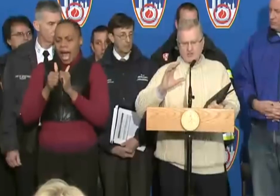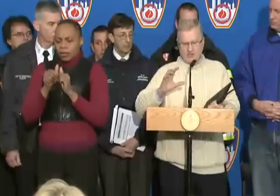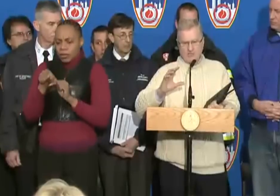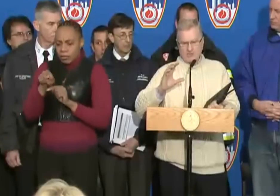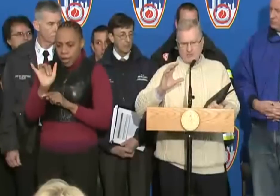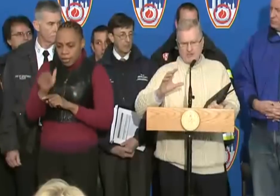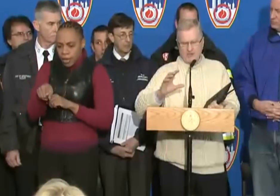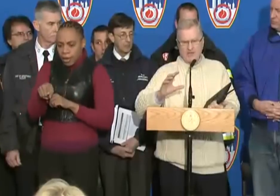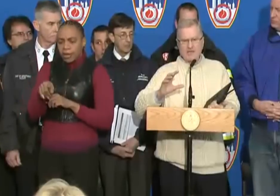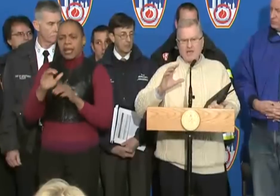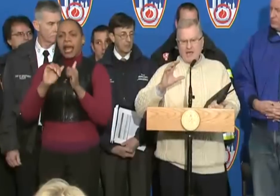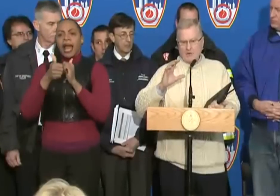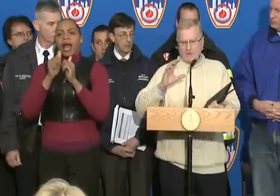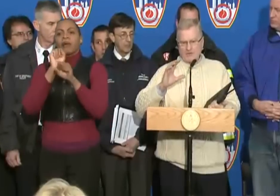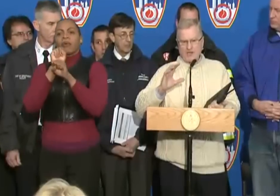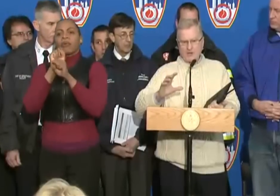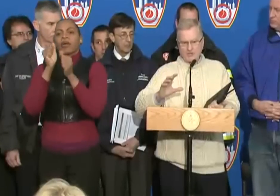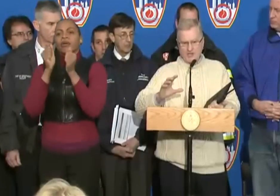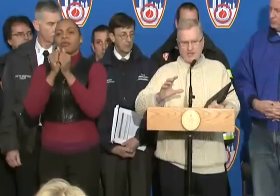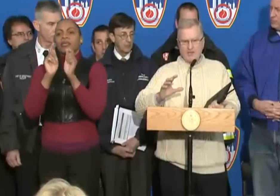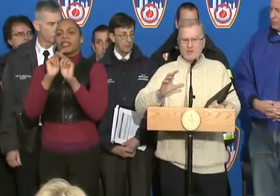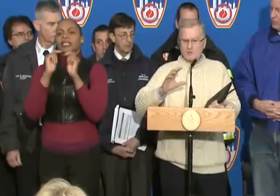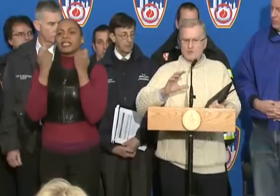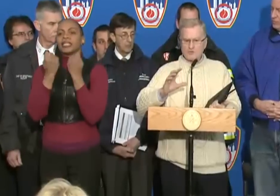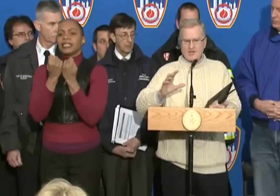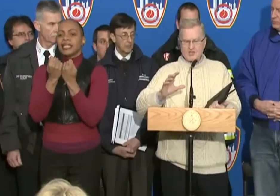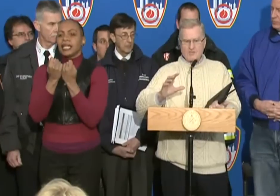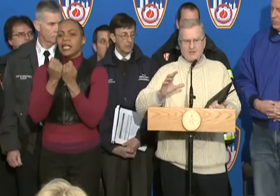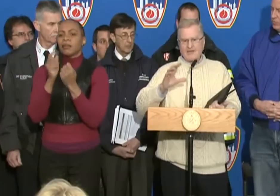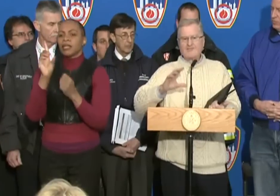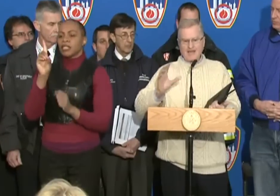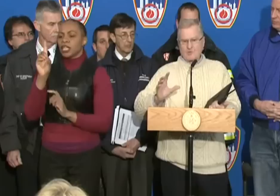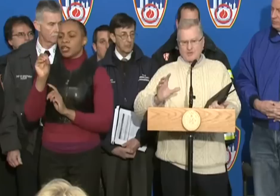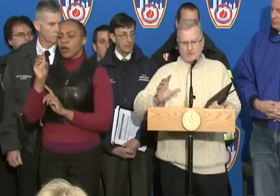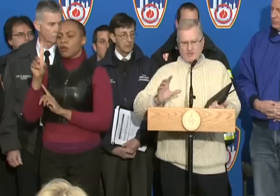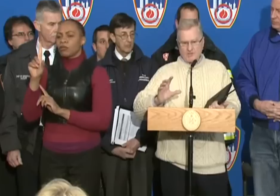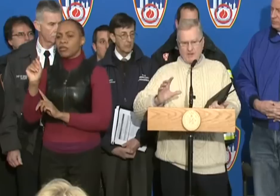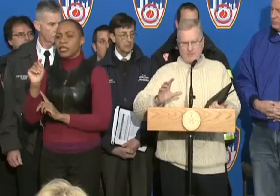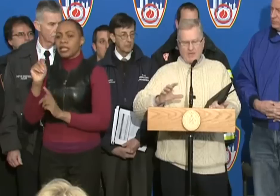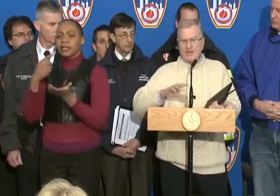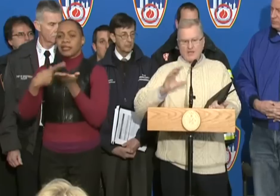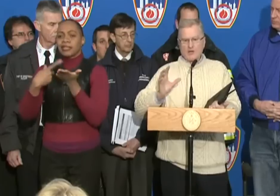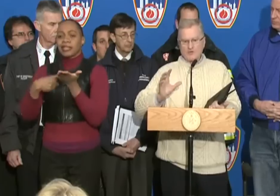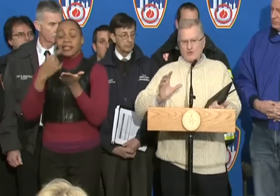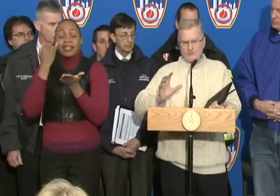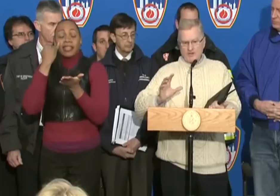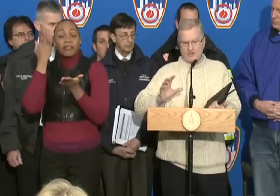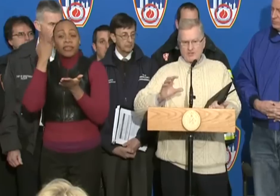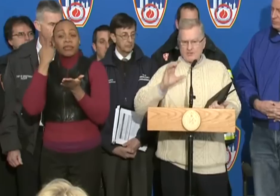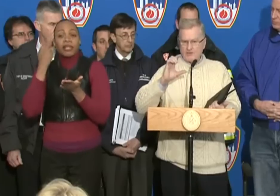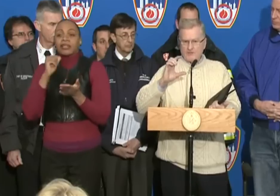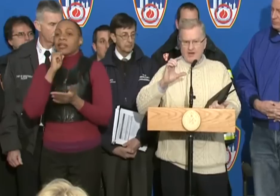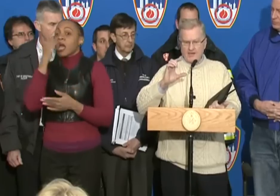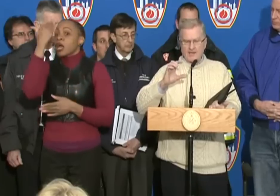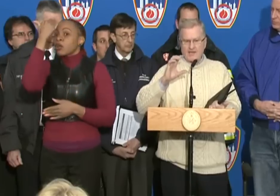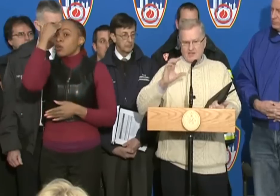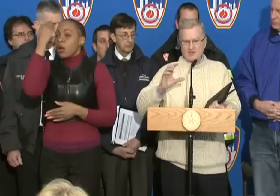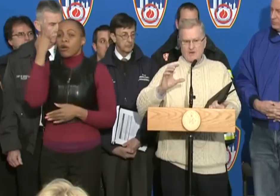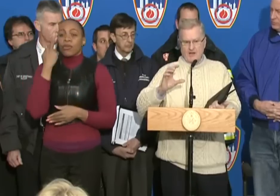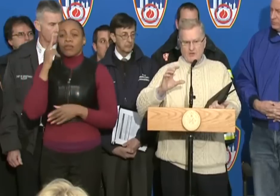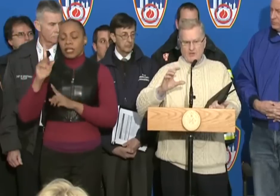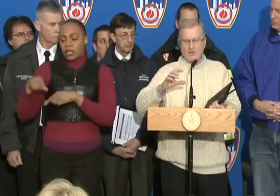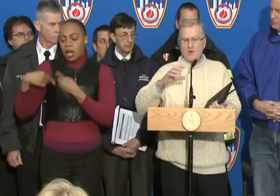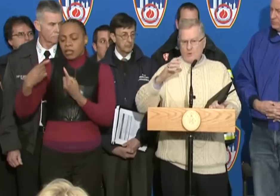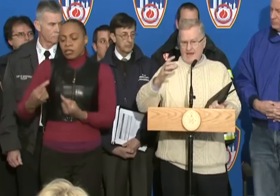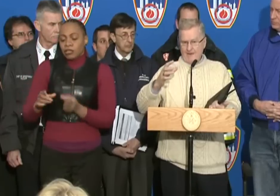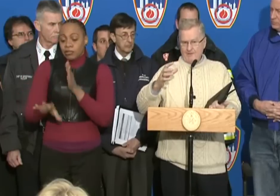work as a team with the PD and with DOT to address something if that's what the reason may be? You don't know the reason until you find it and you can